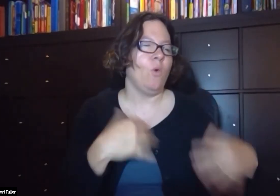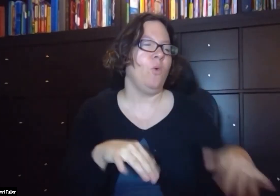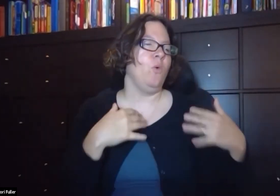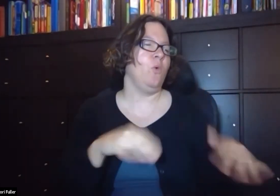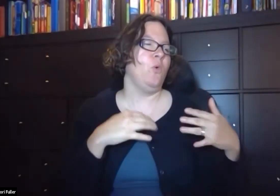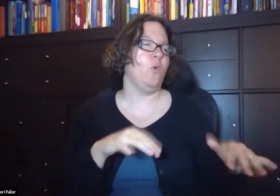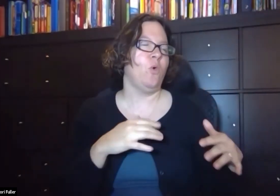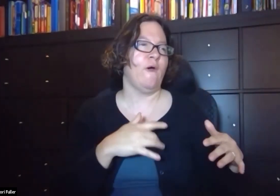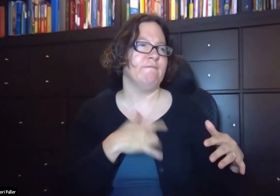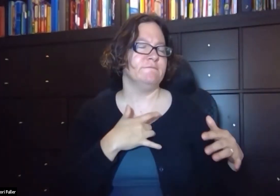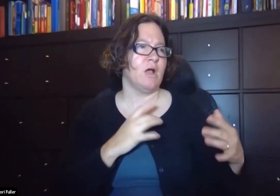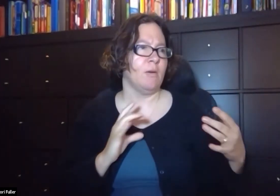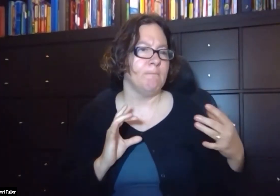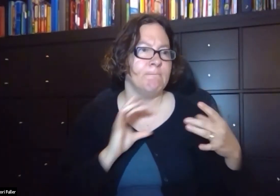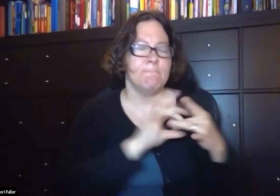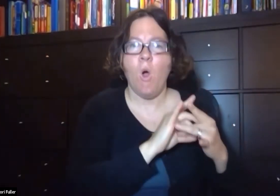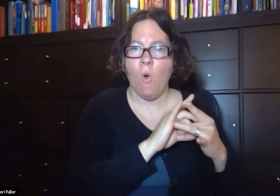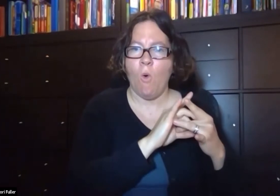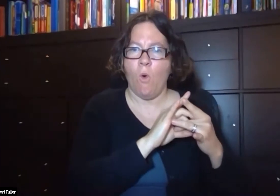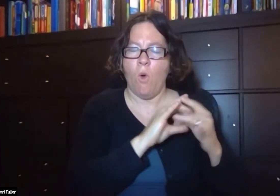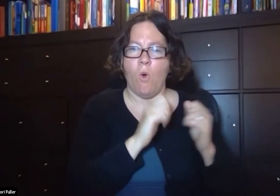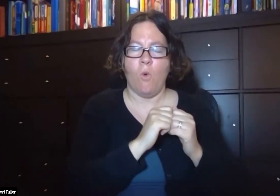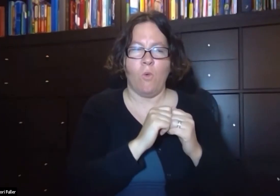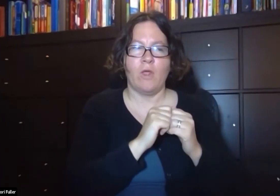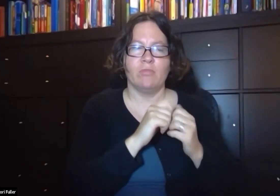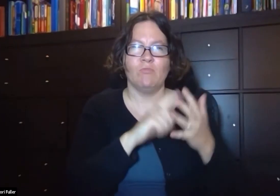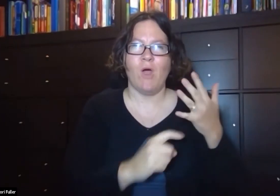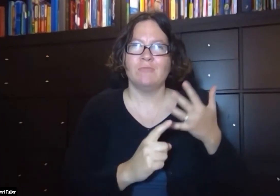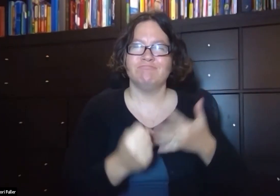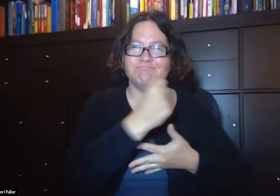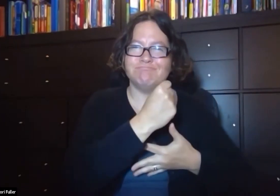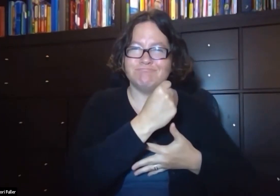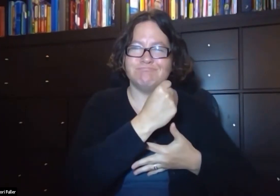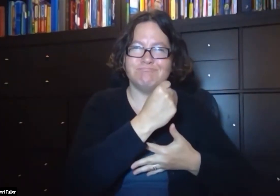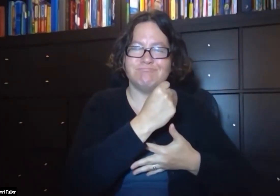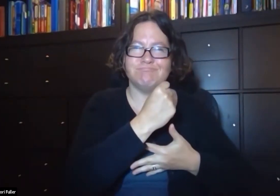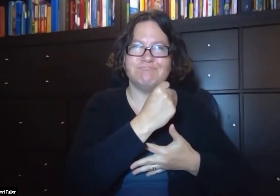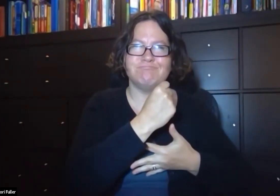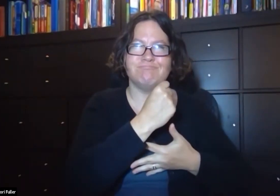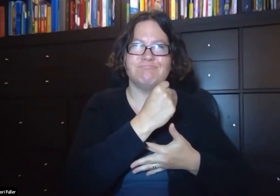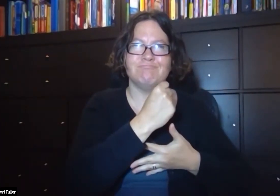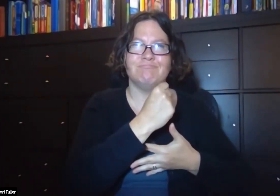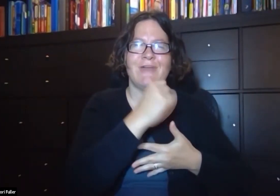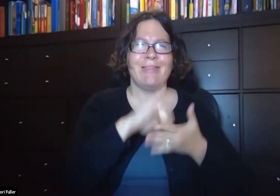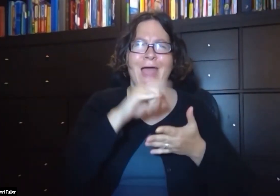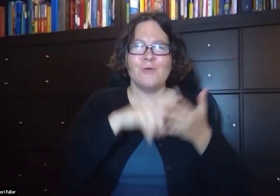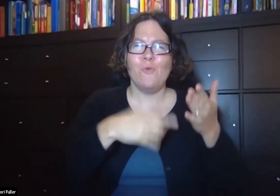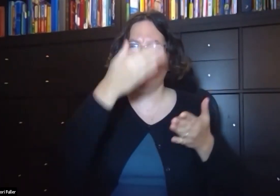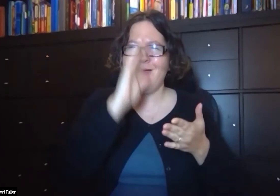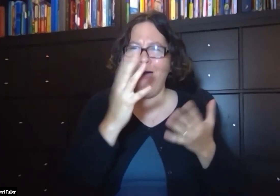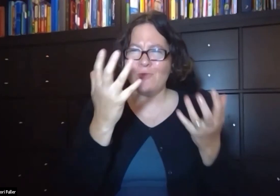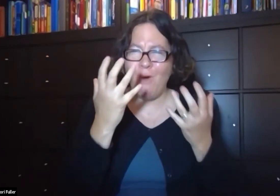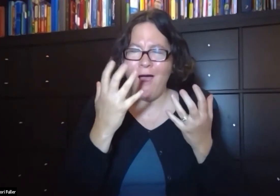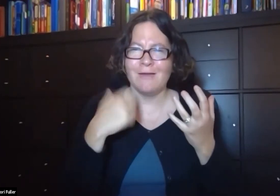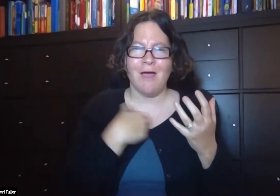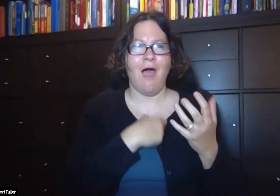spend more time with them. And my relationship with my children has deepened And I feel more bonded with them and realize